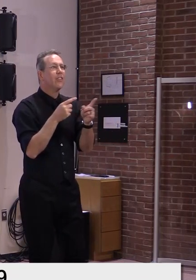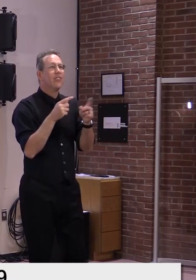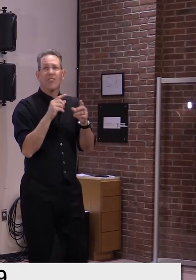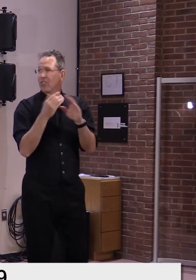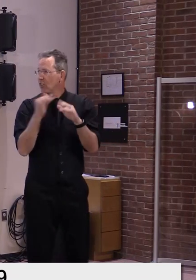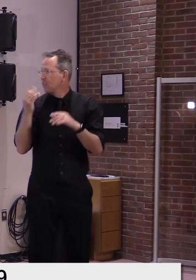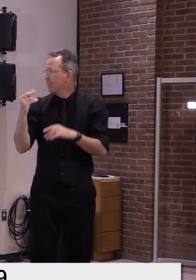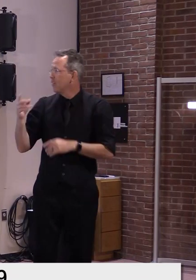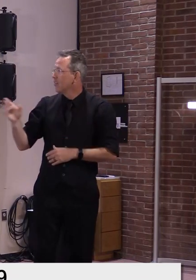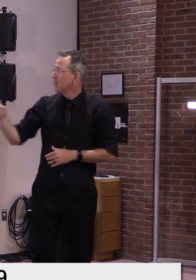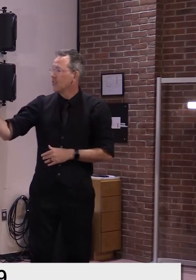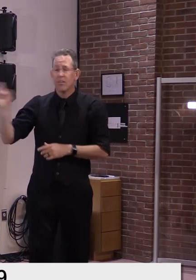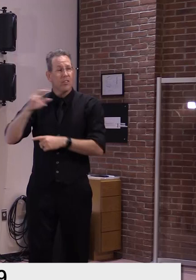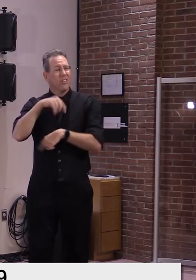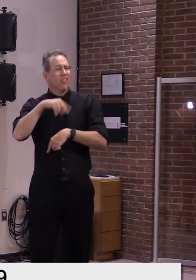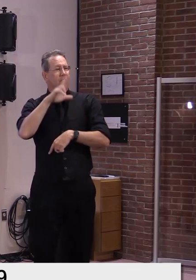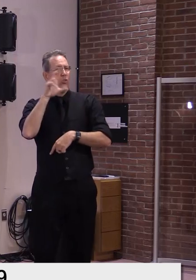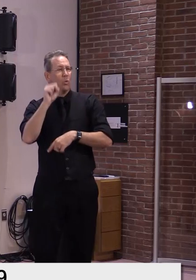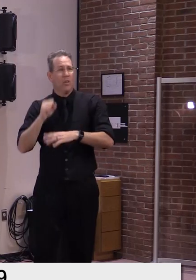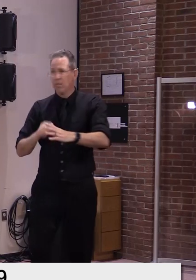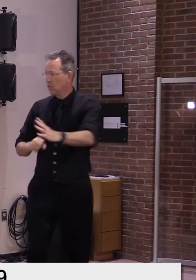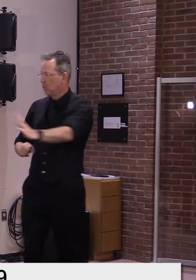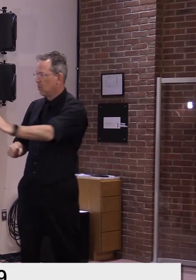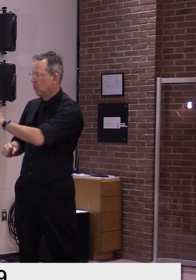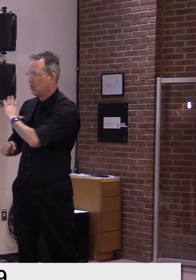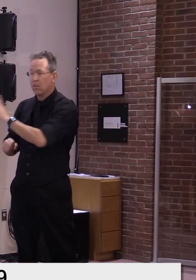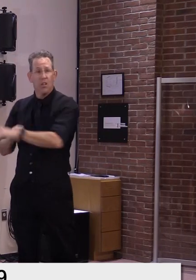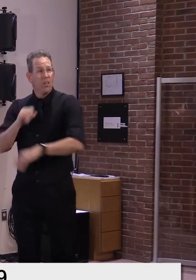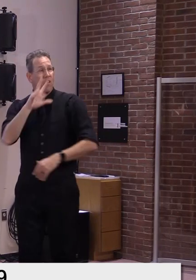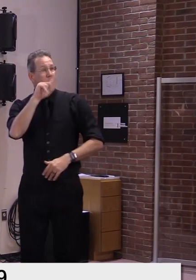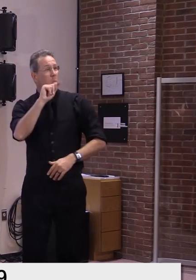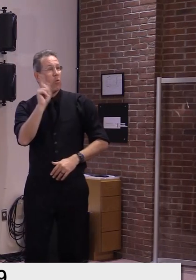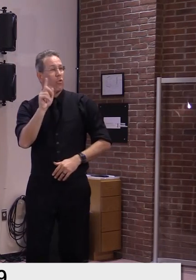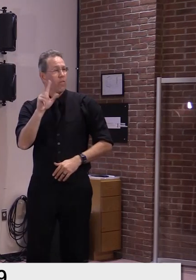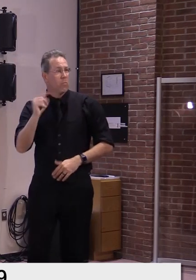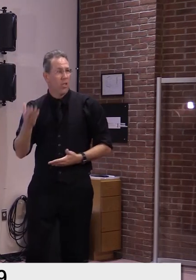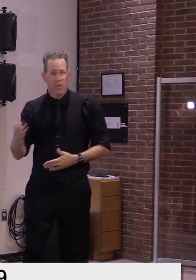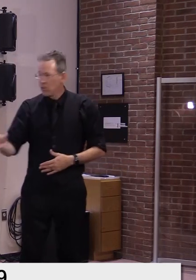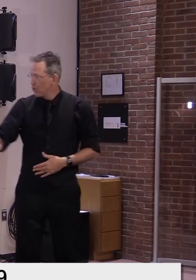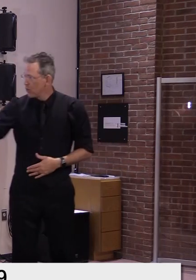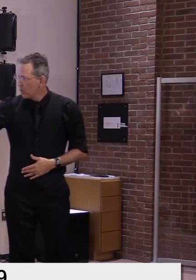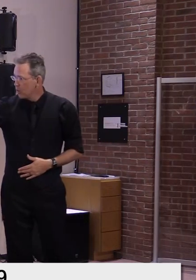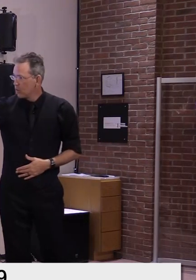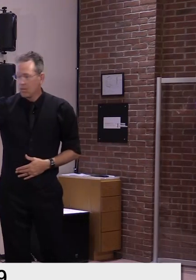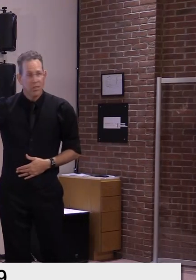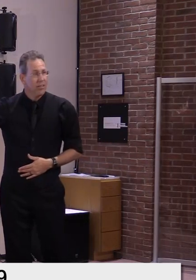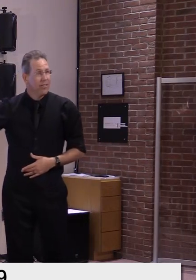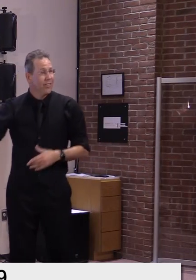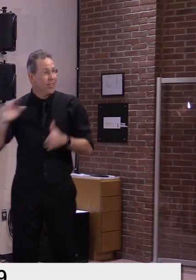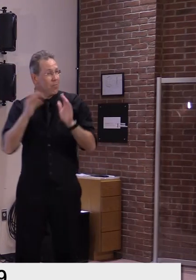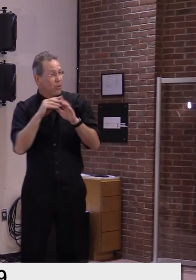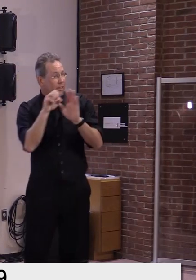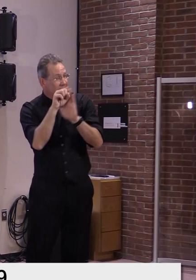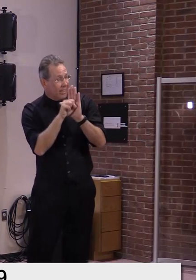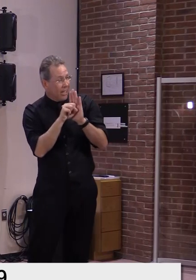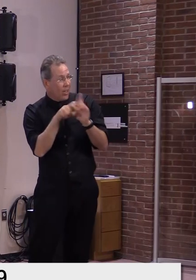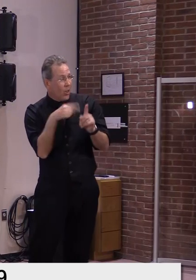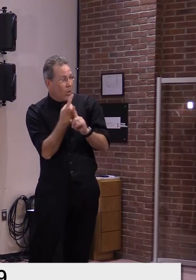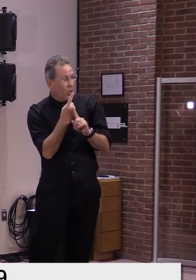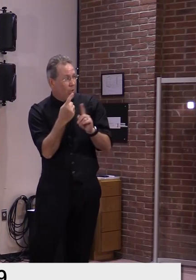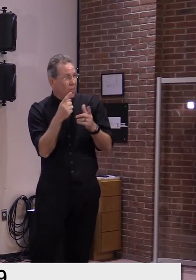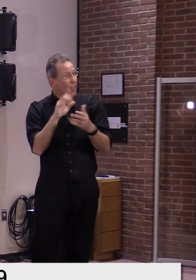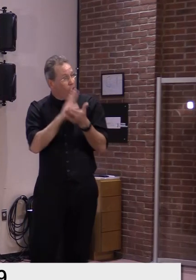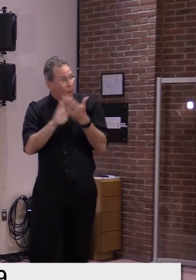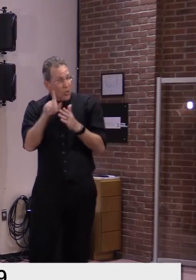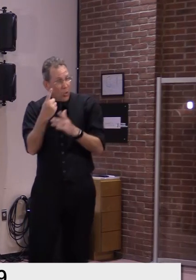Vermont colleges and universities did more testing than five U.S. states during that period of time. So it shows you just how much testing occurred